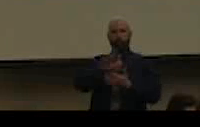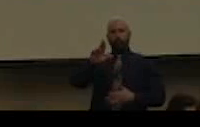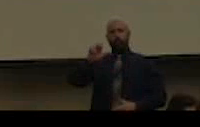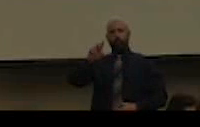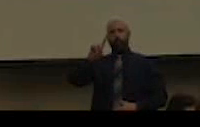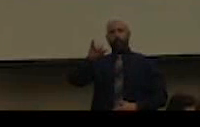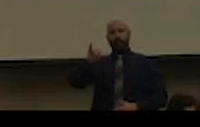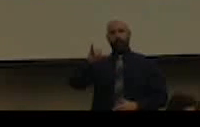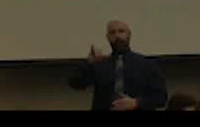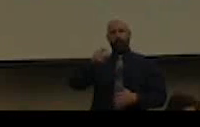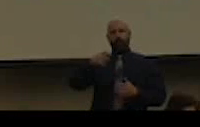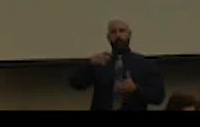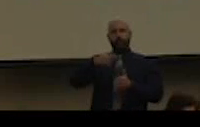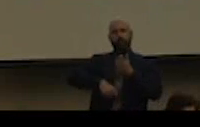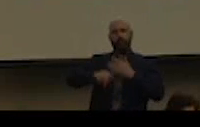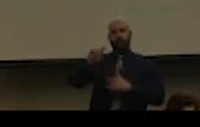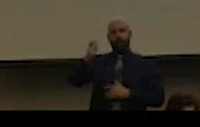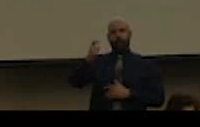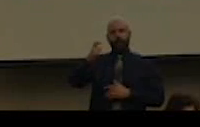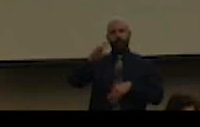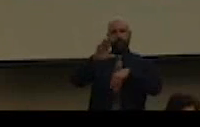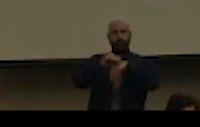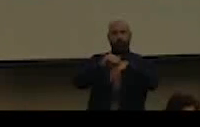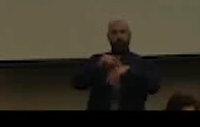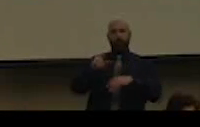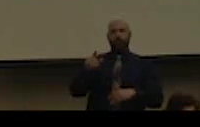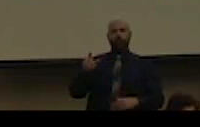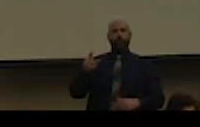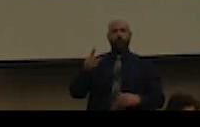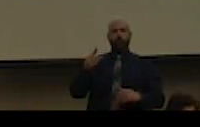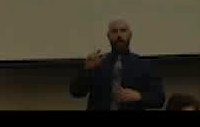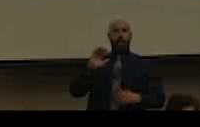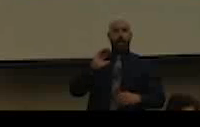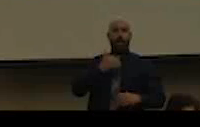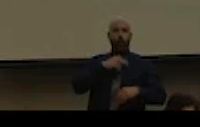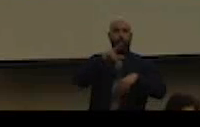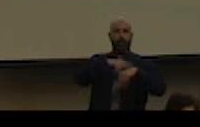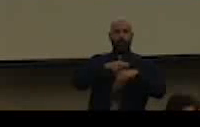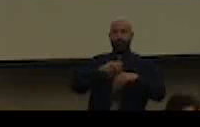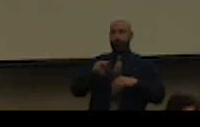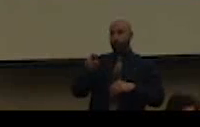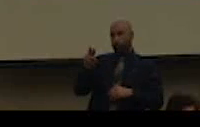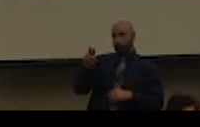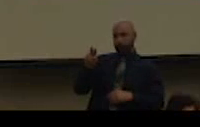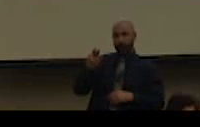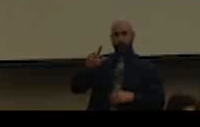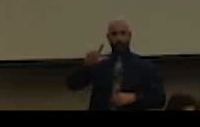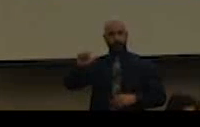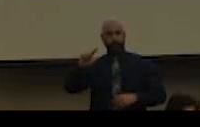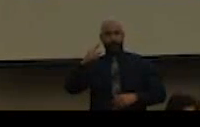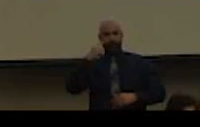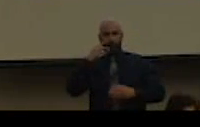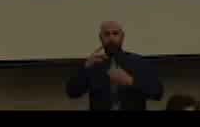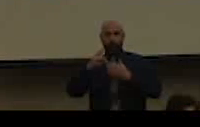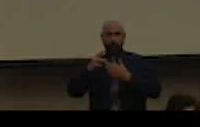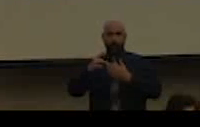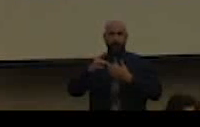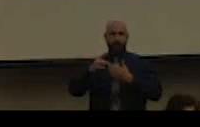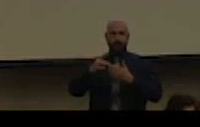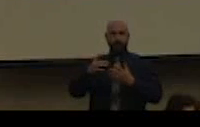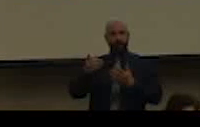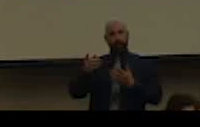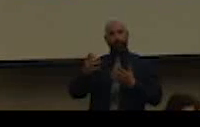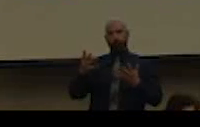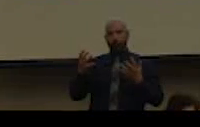are, you know, the envy of the nation. And it was her leadership and her guidance that made that